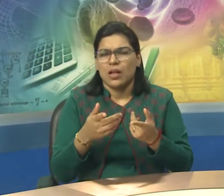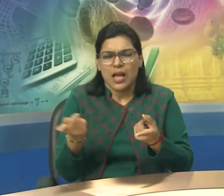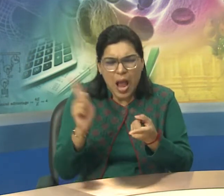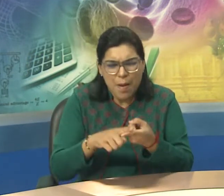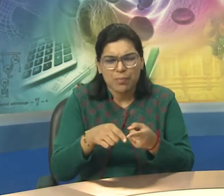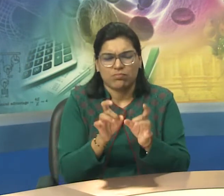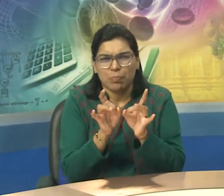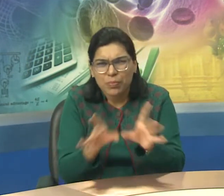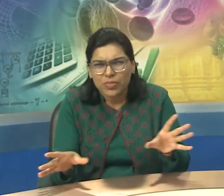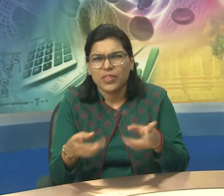leading to